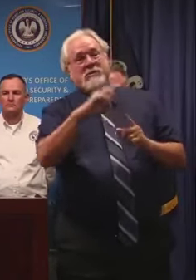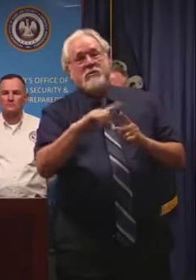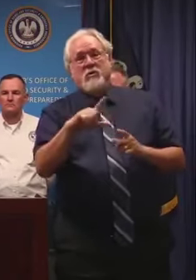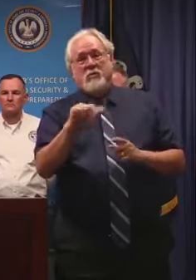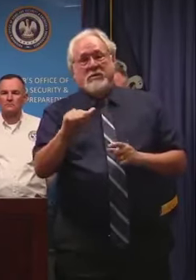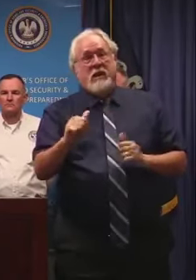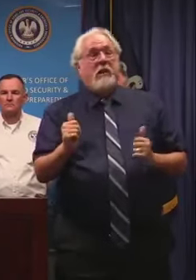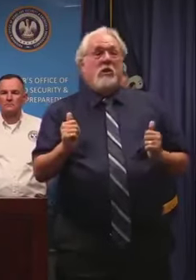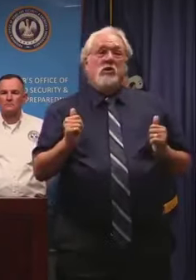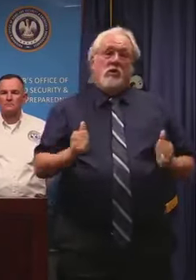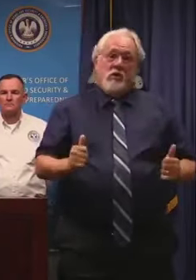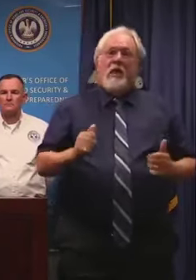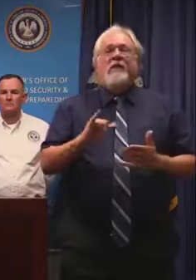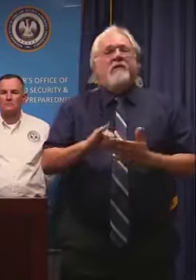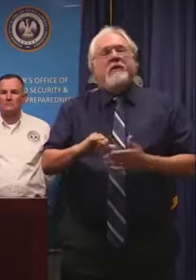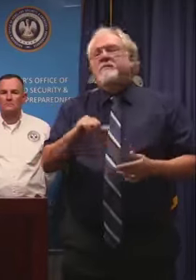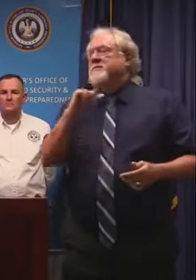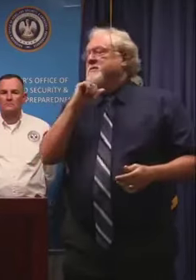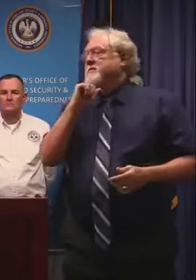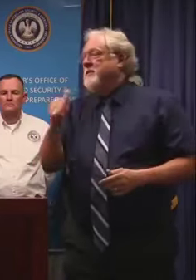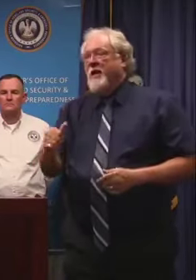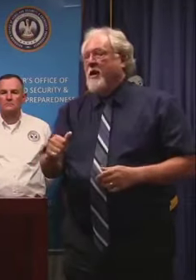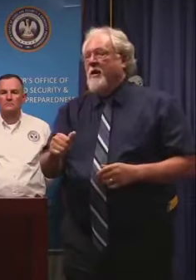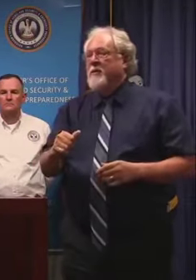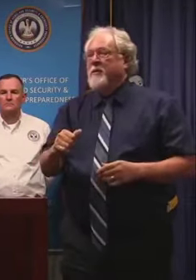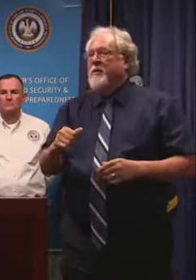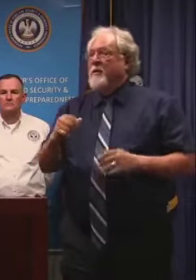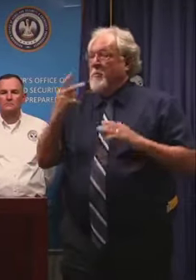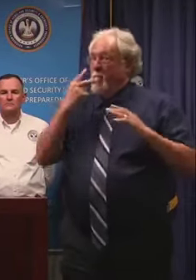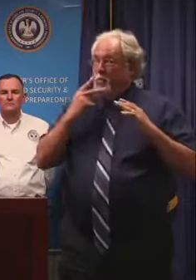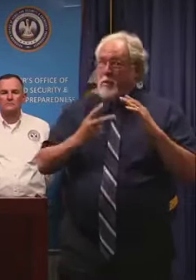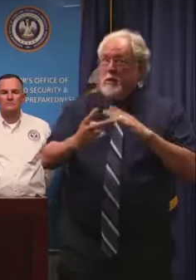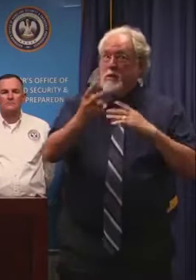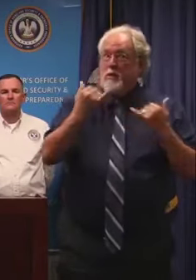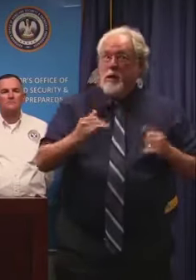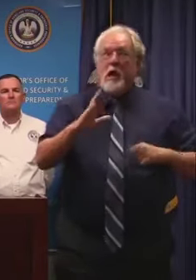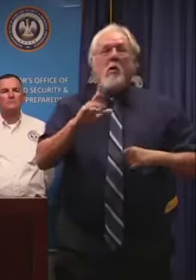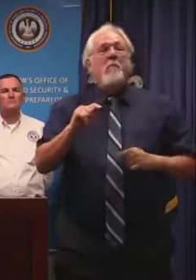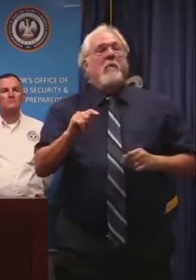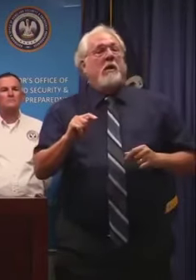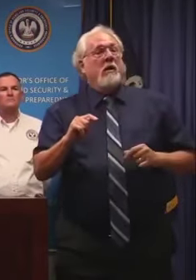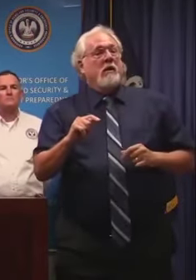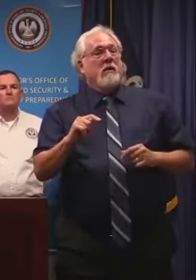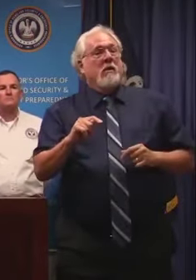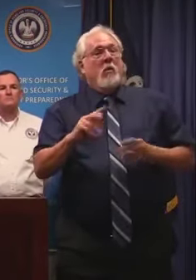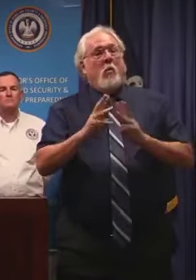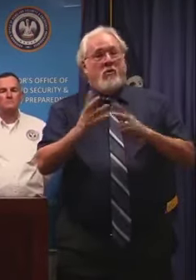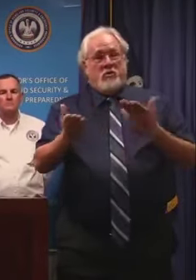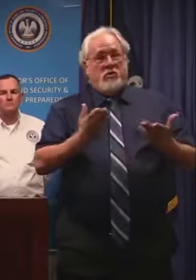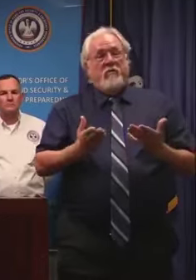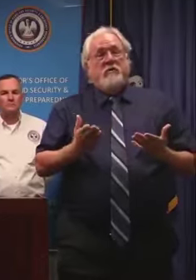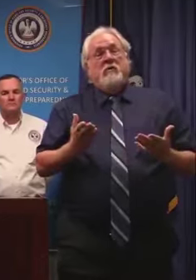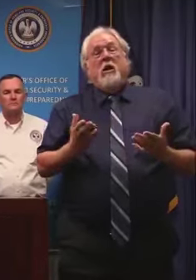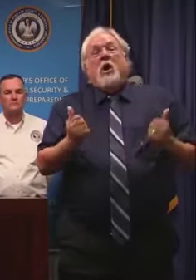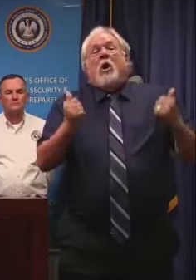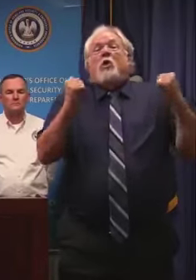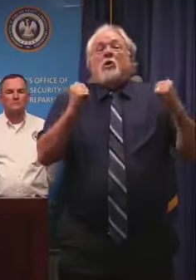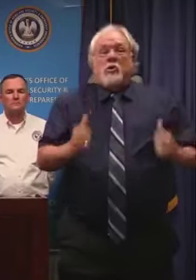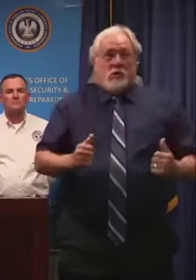Louisiana. Now that is not forecasted as of now, but that is something that the Weather Service is telling us is